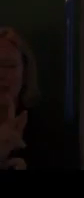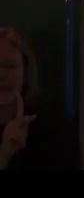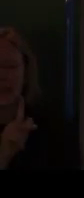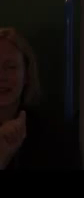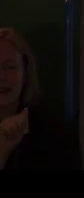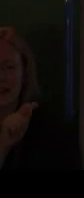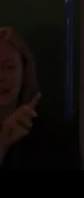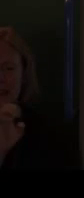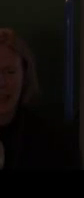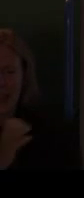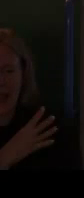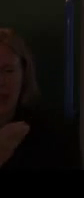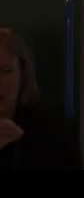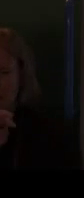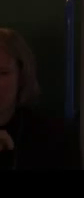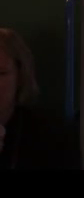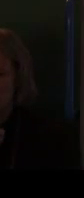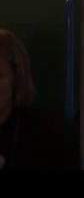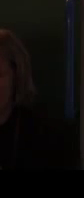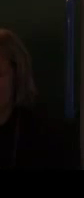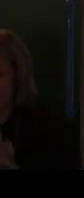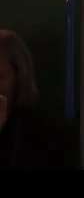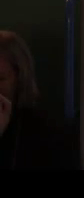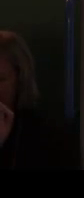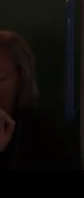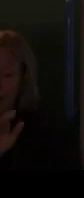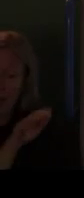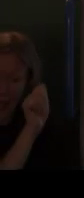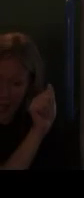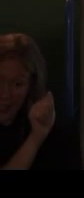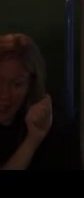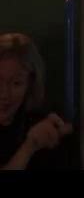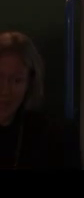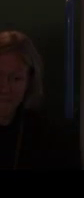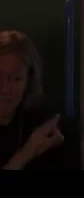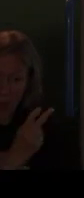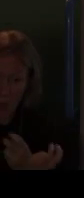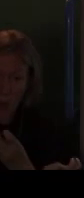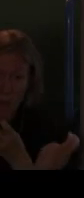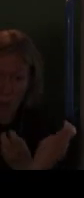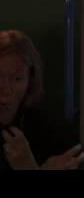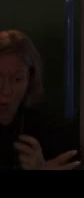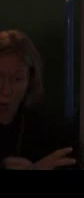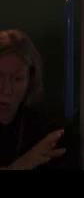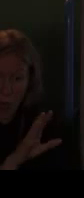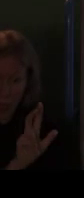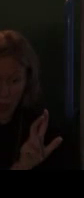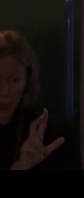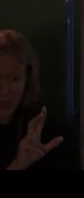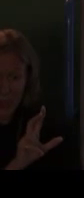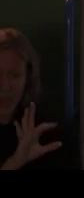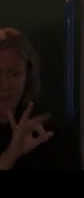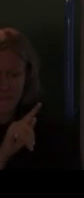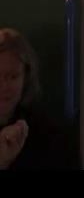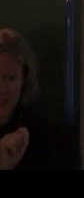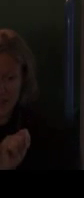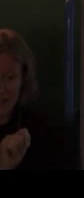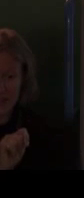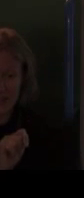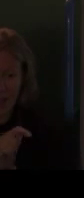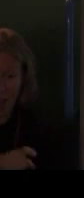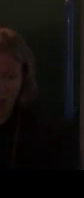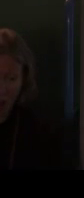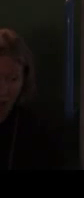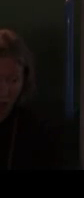Max find? A, Kate and Max got a bone 3 feet long.